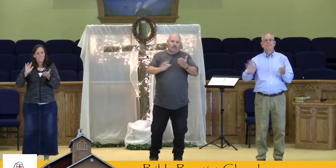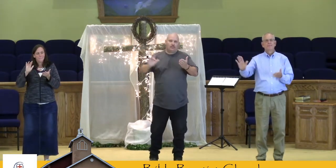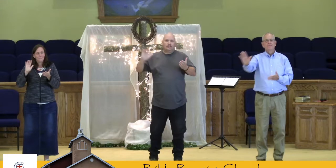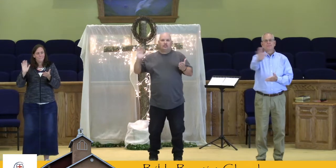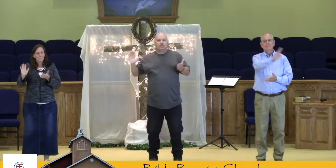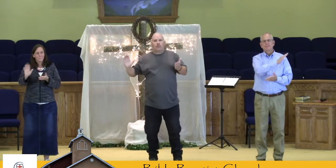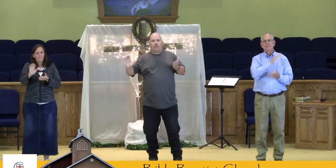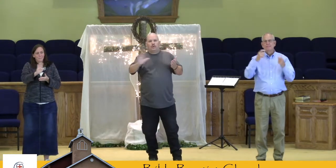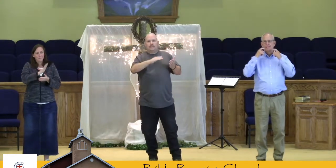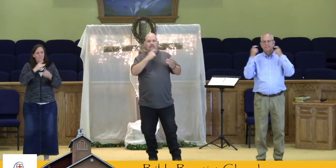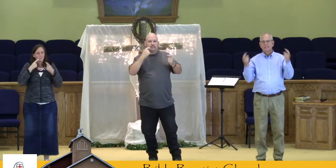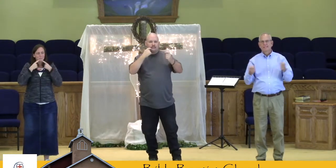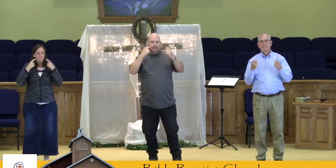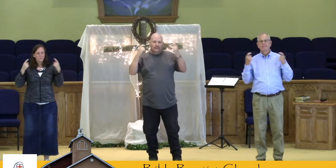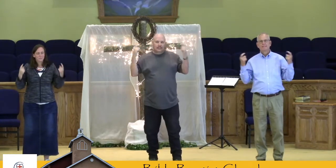Paying the debt of your sin.